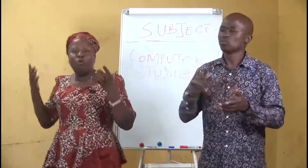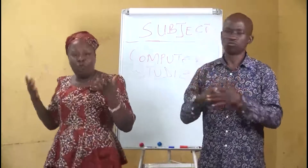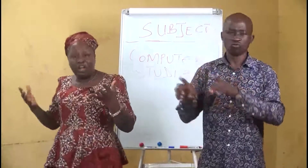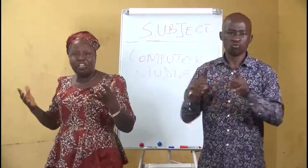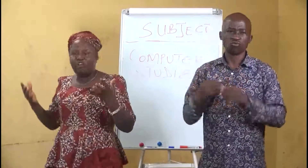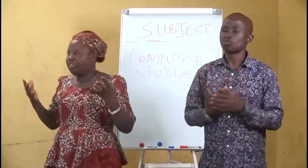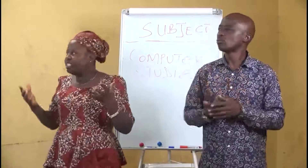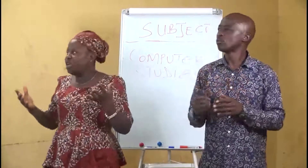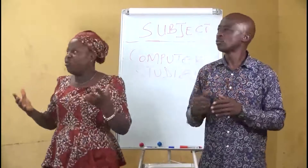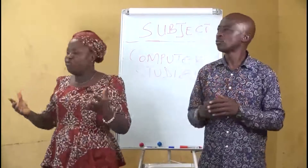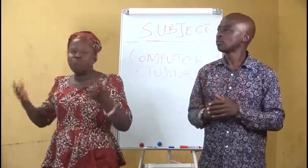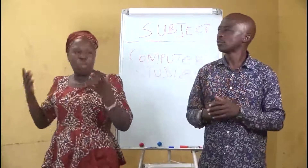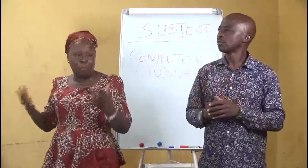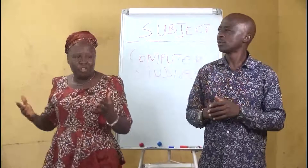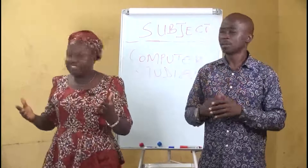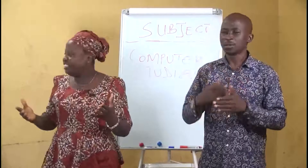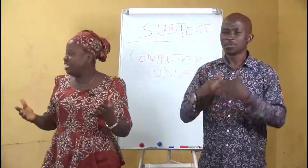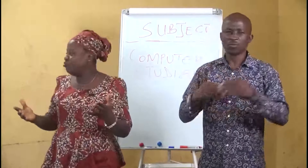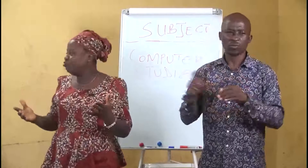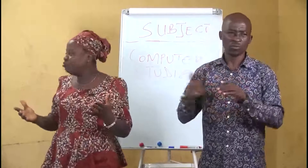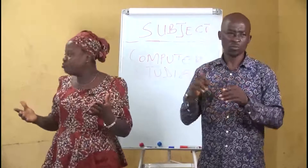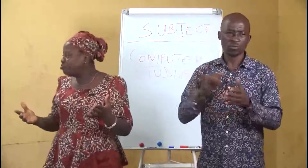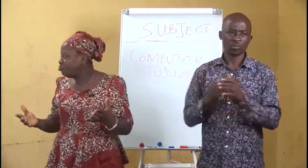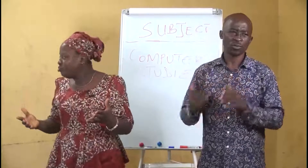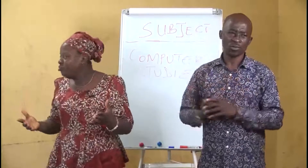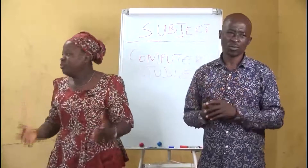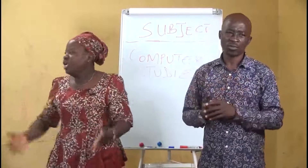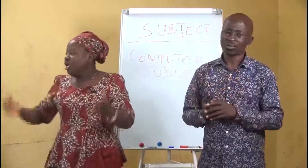successfully work on this type of operating system.